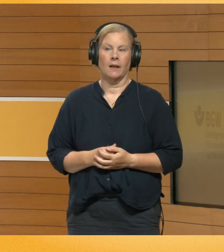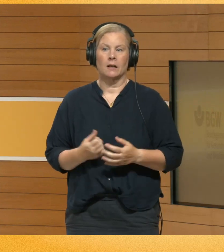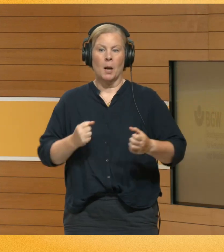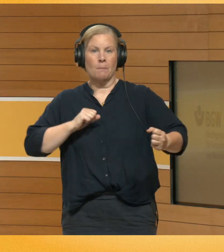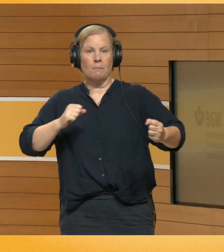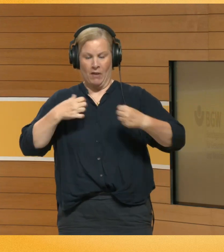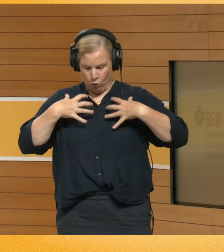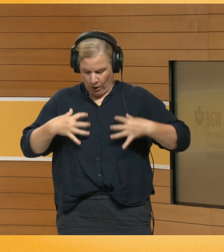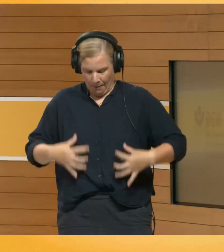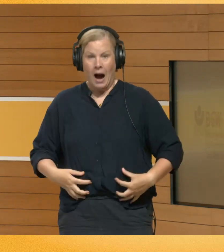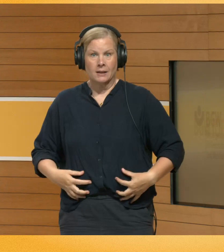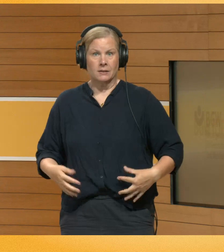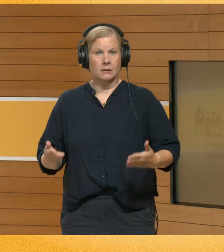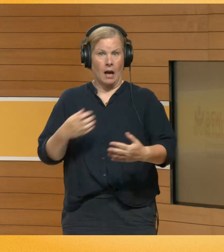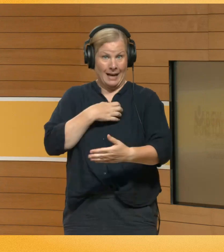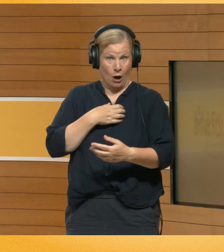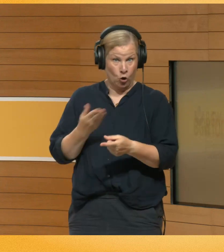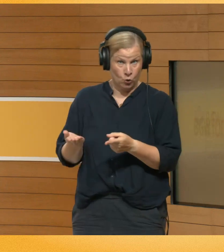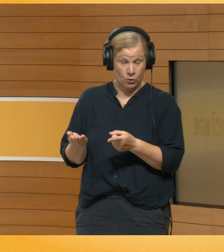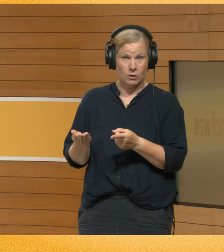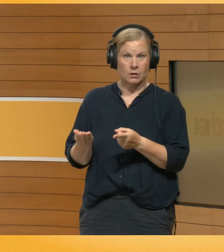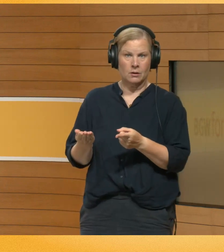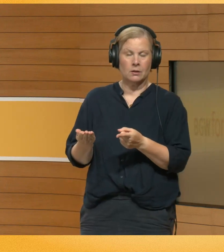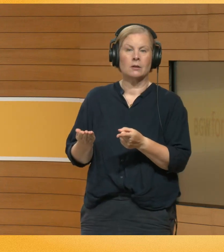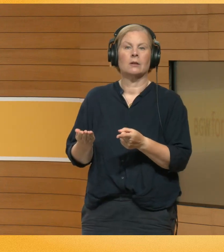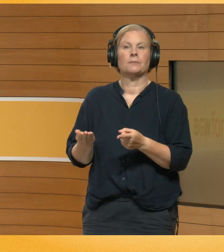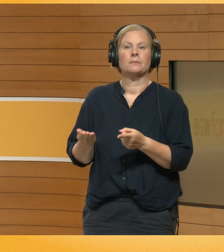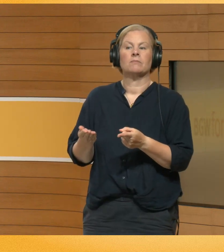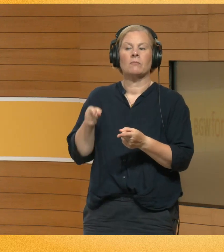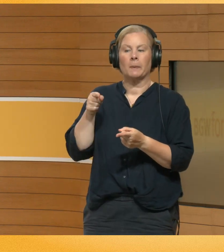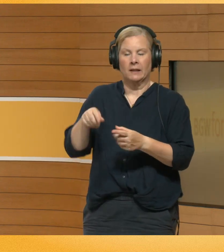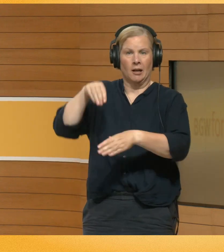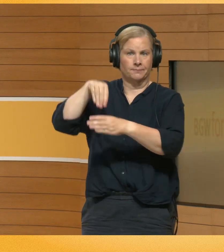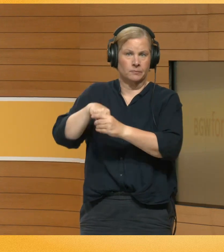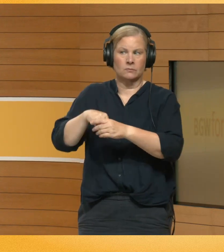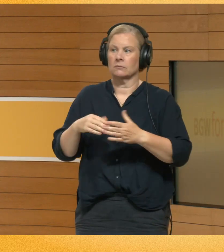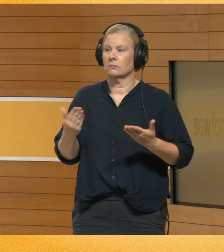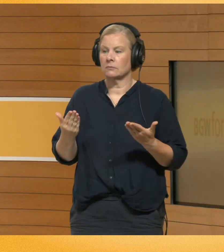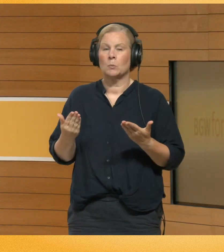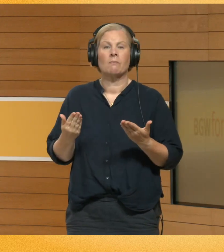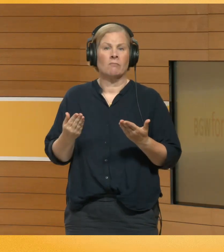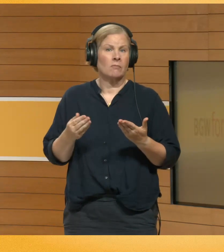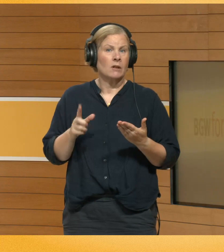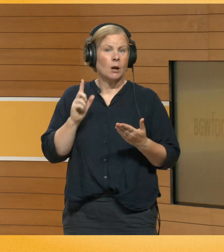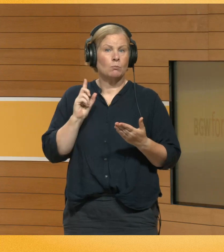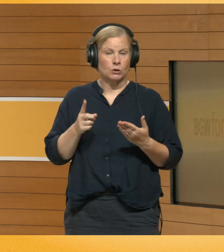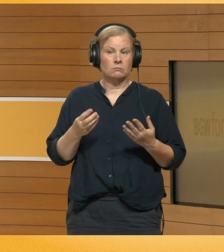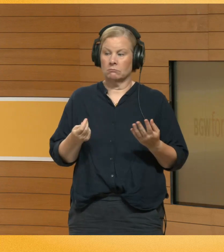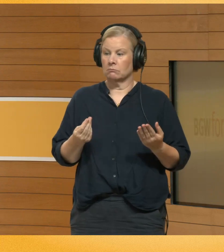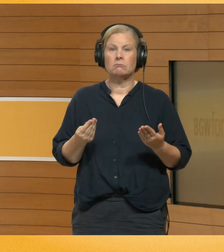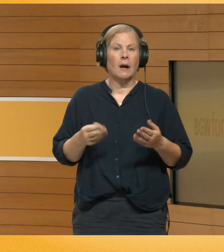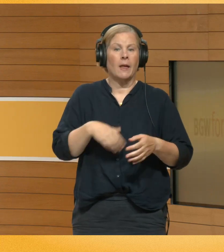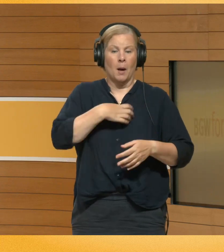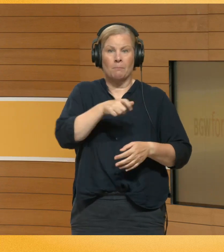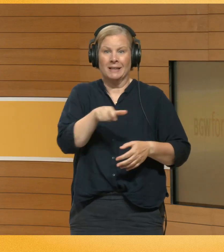in safe decedent patient handling, safe patient handling, pushing, pulling, repetitive motion, you name it, you first think